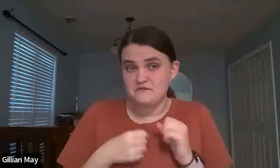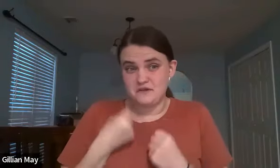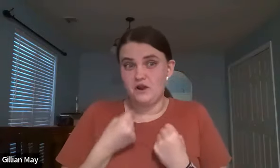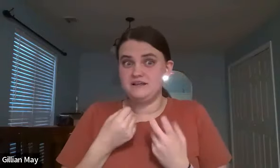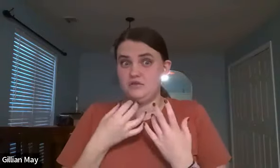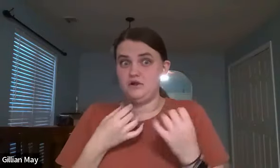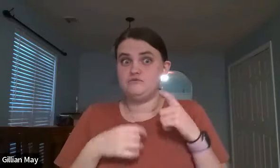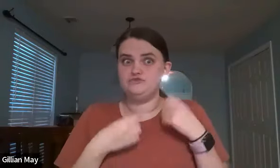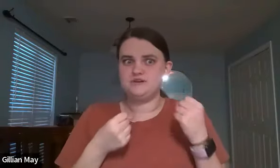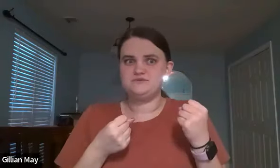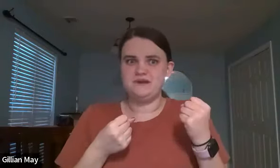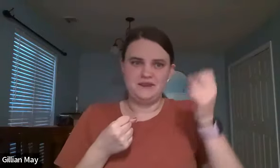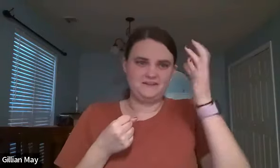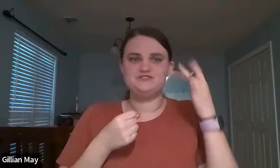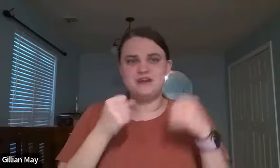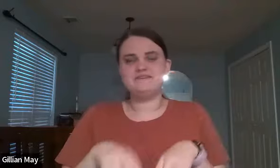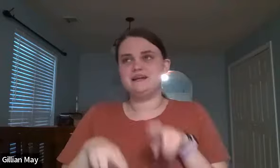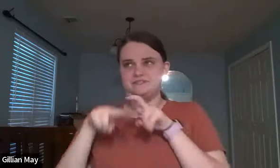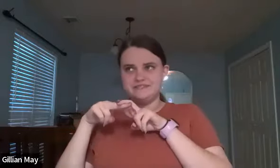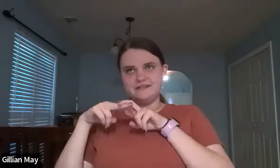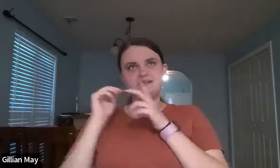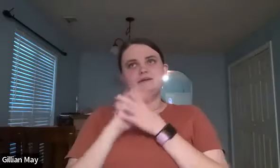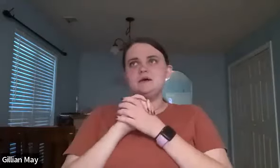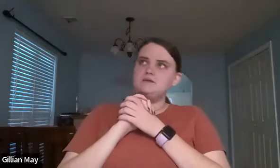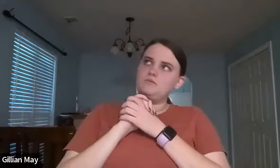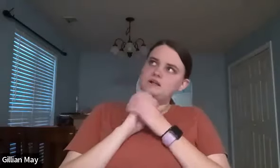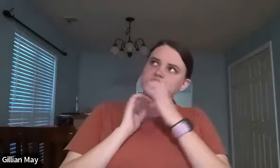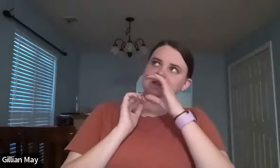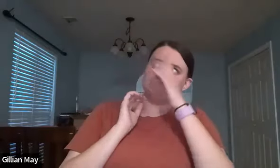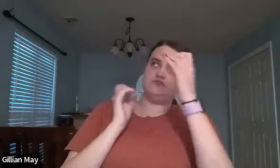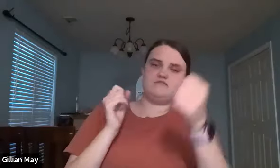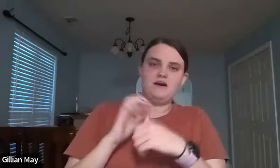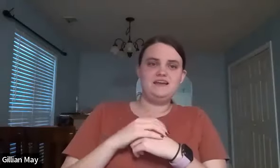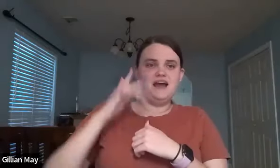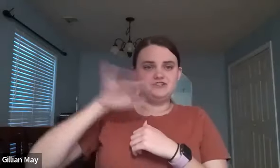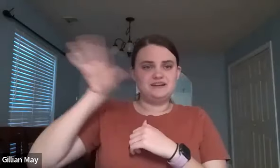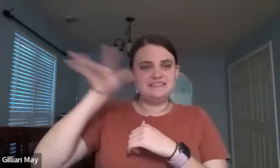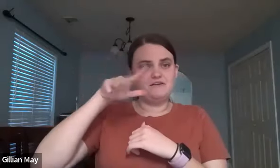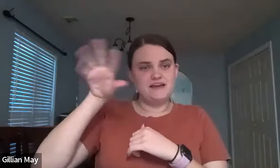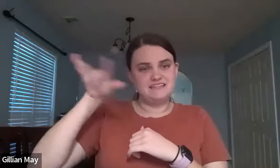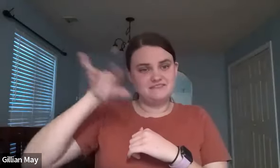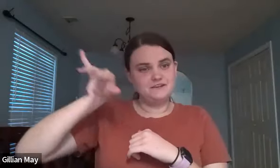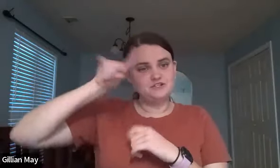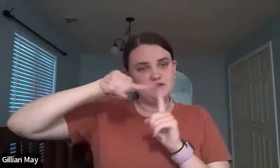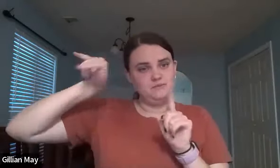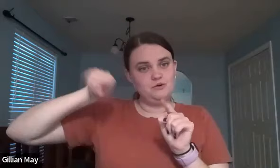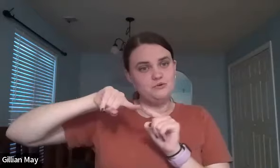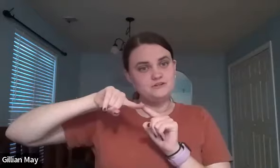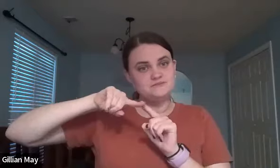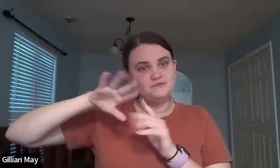the car, like on long road trips where my parents are driving and I'm just sitting and watching as we drive by. I try to see how fast I can fingerspell the billboards before